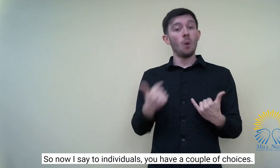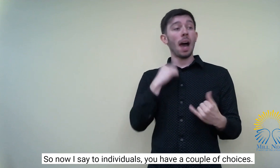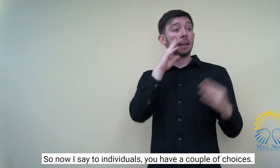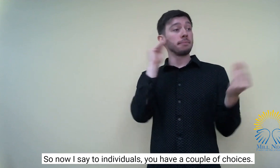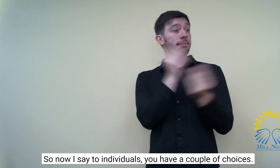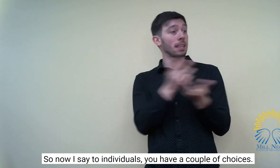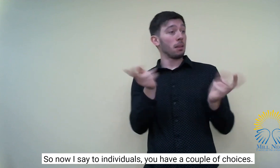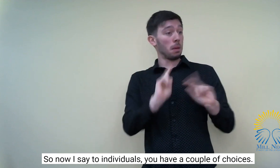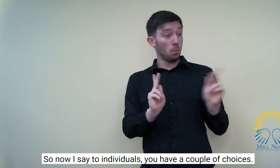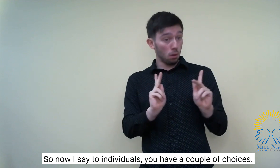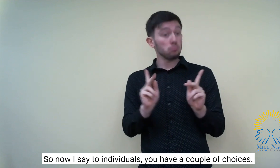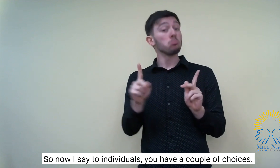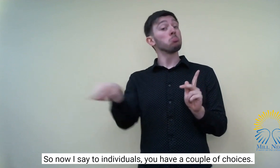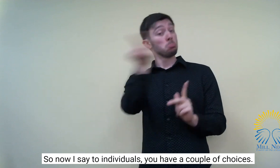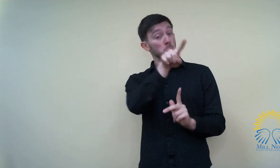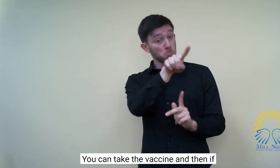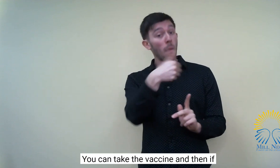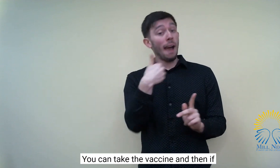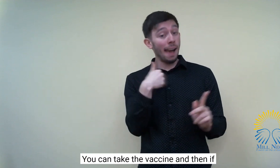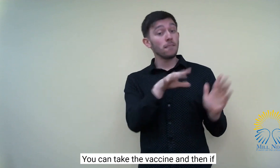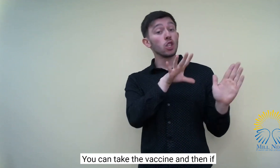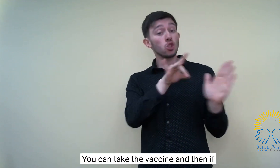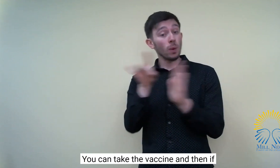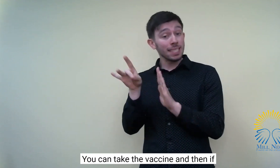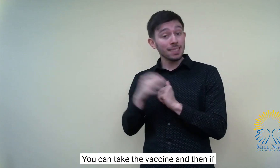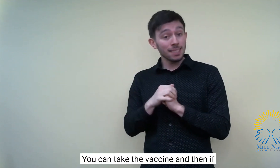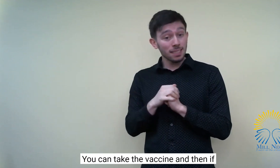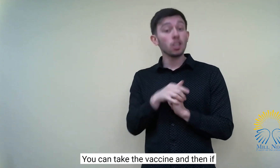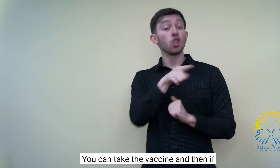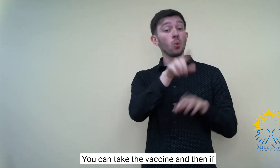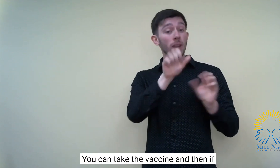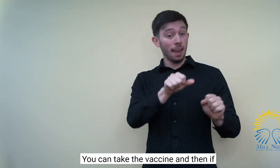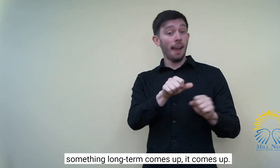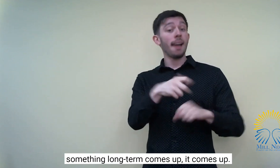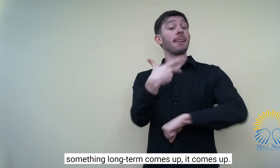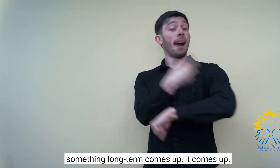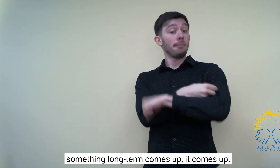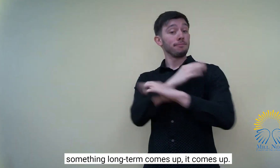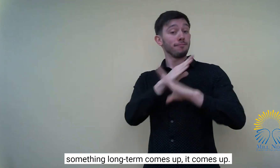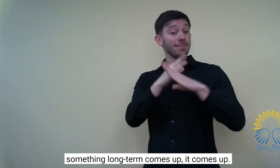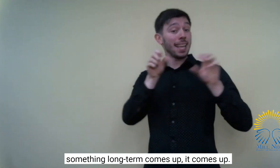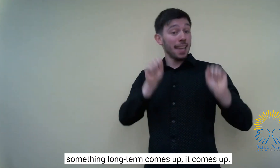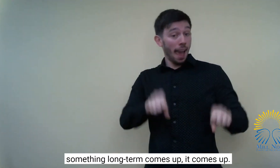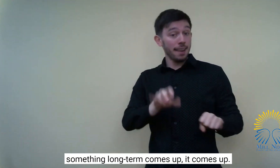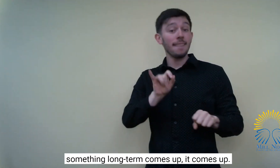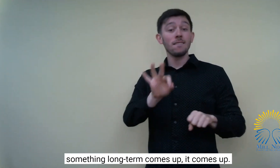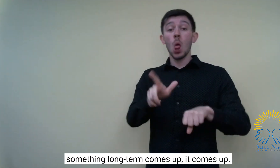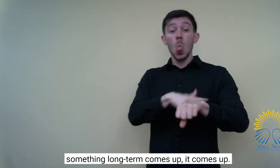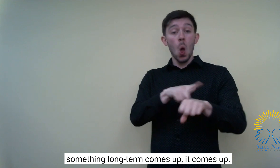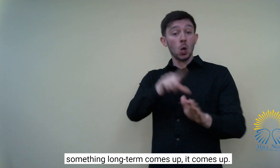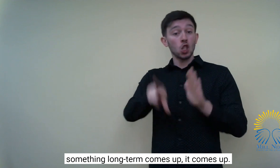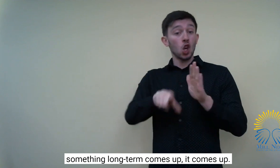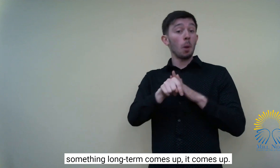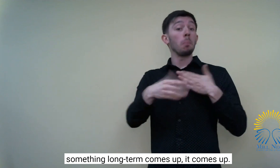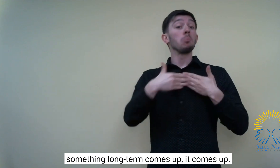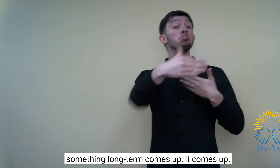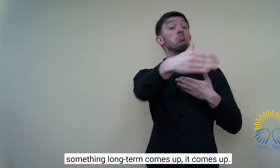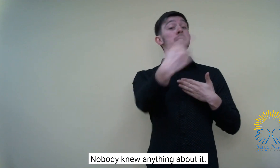couple of choices. You can take the vaccine, and then if something long-term comes up, it comes up. Nobody